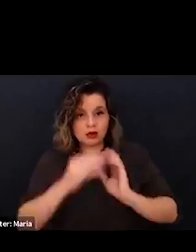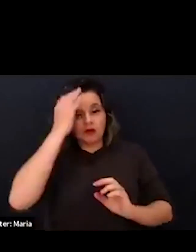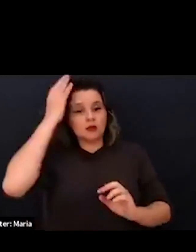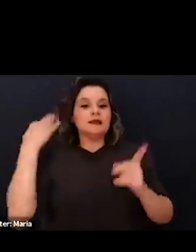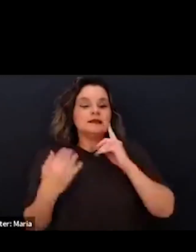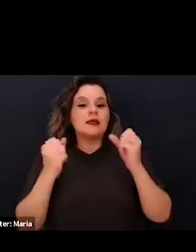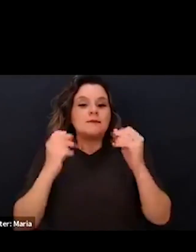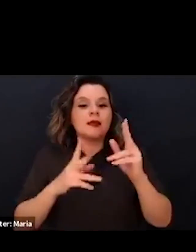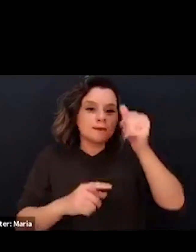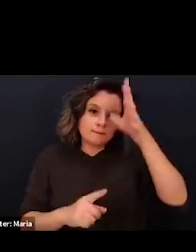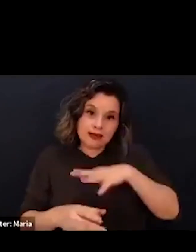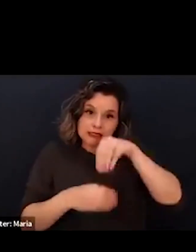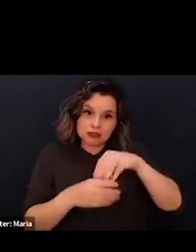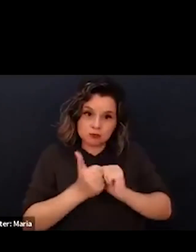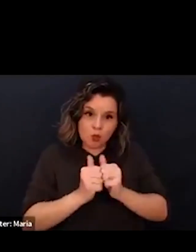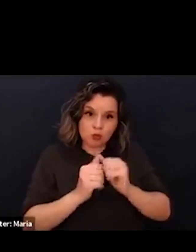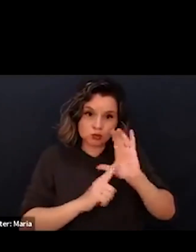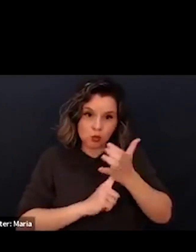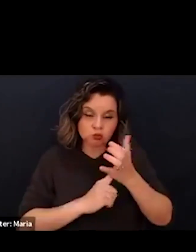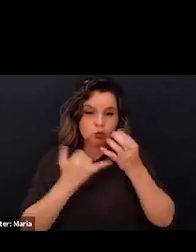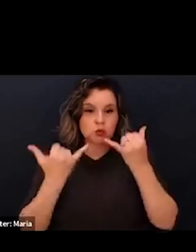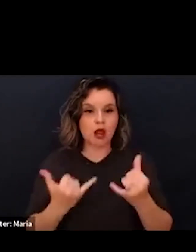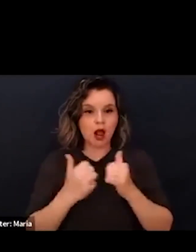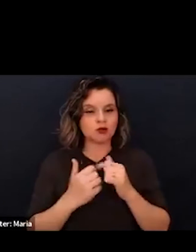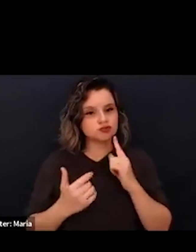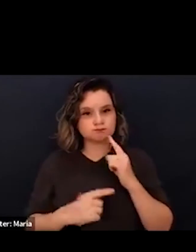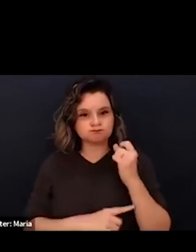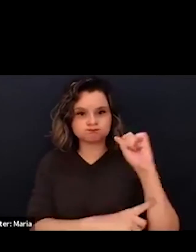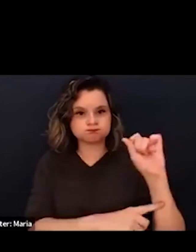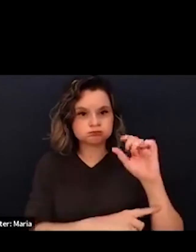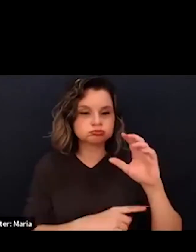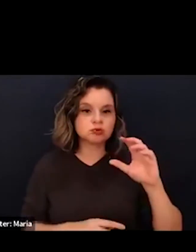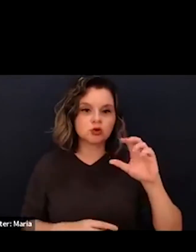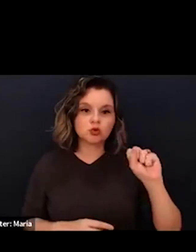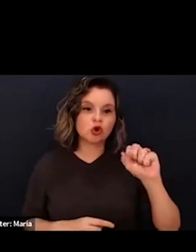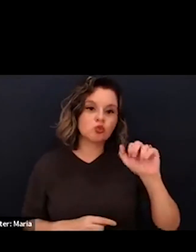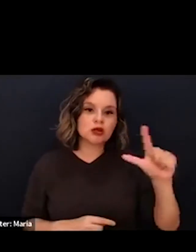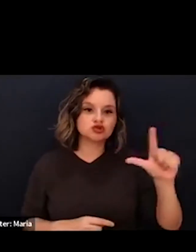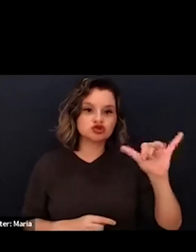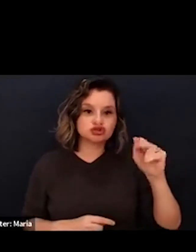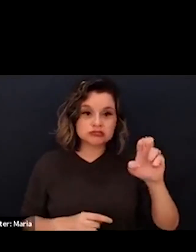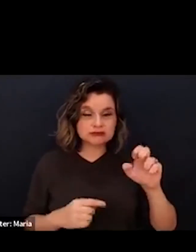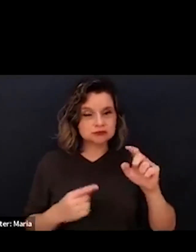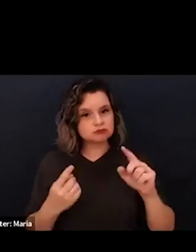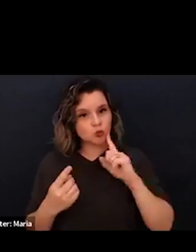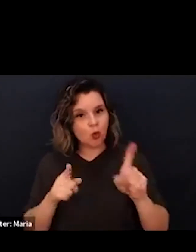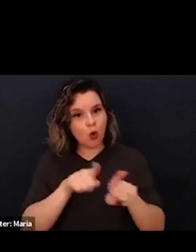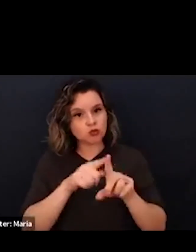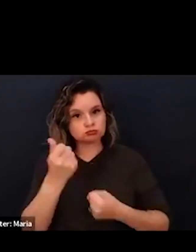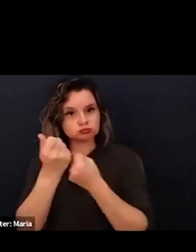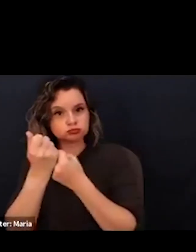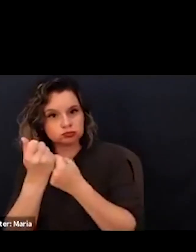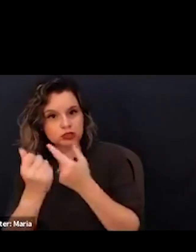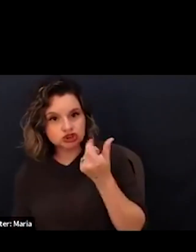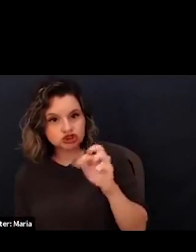number of men in sports culture who are now taking a stand about racial justice would join in taking a stand about gender